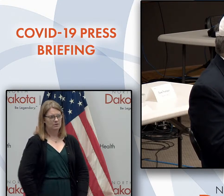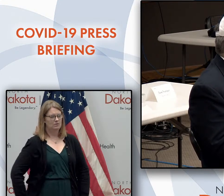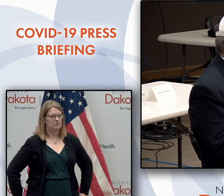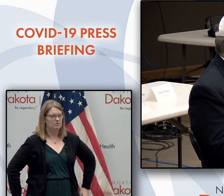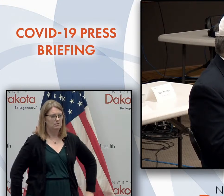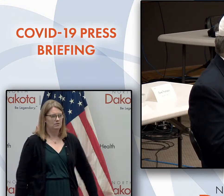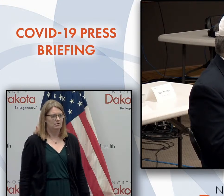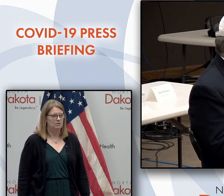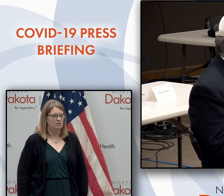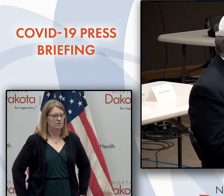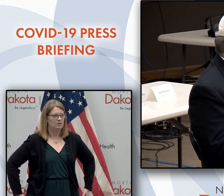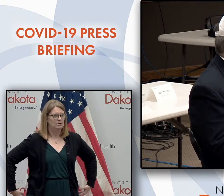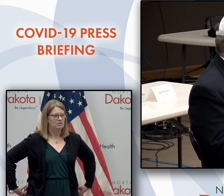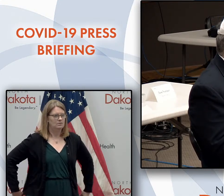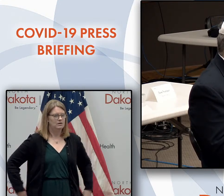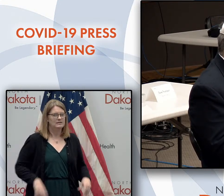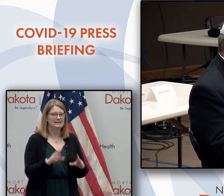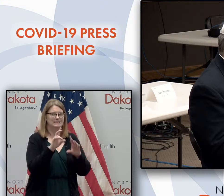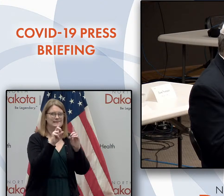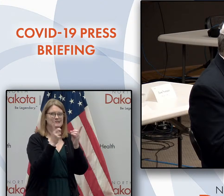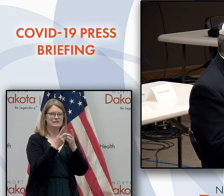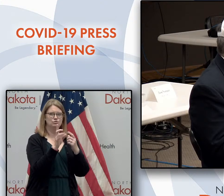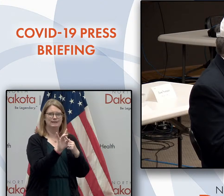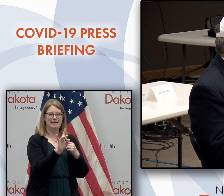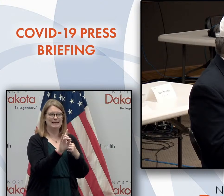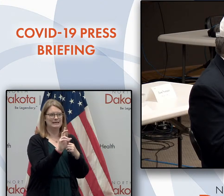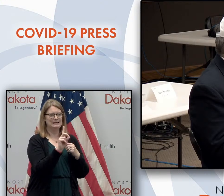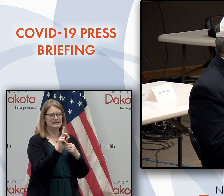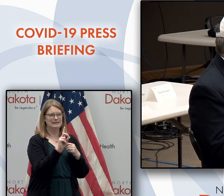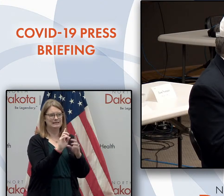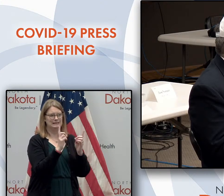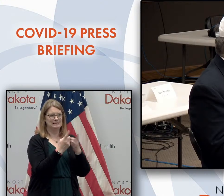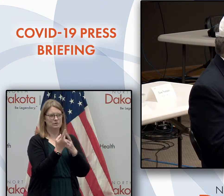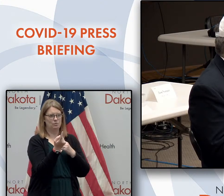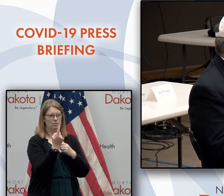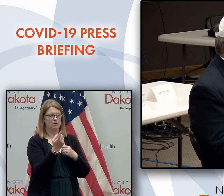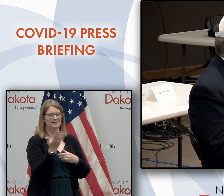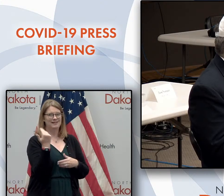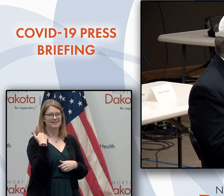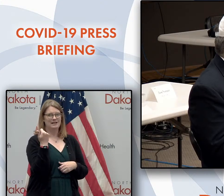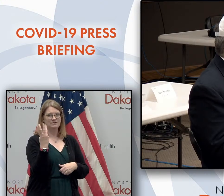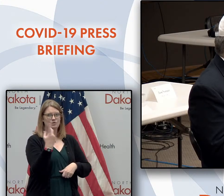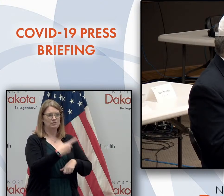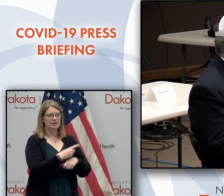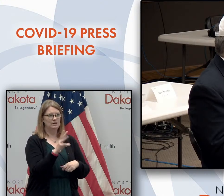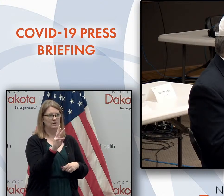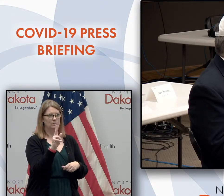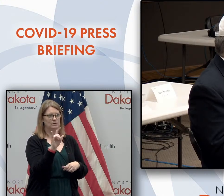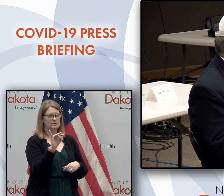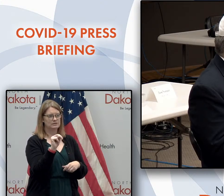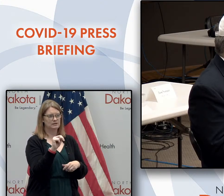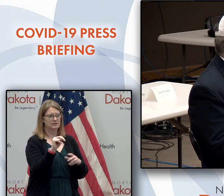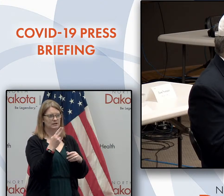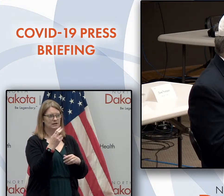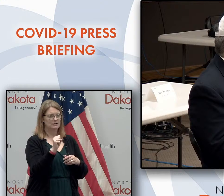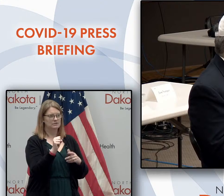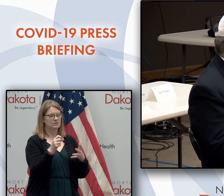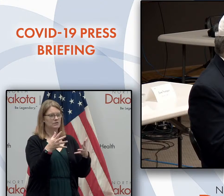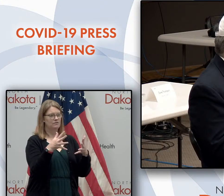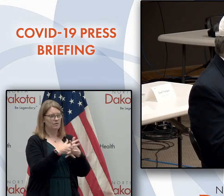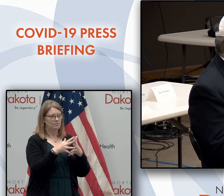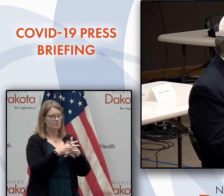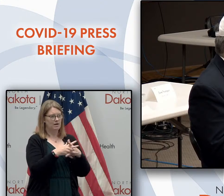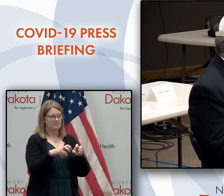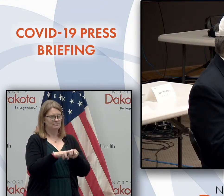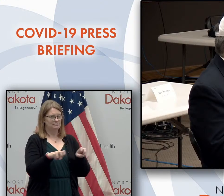of students that are going to District 8 and District 1. They had a lot to deal with in just the last few days. Williston High School football has been benched